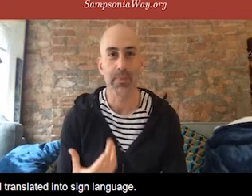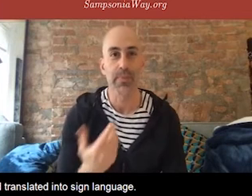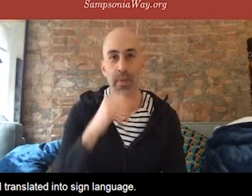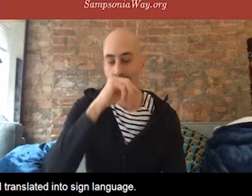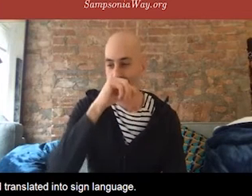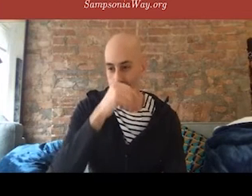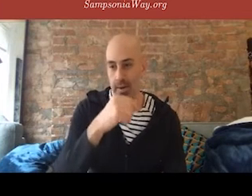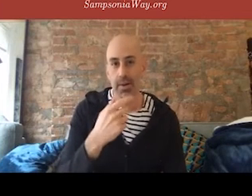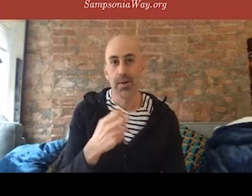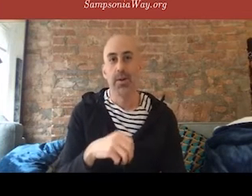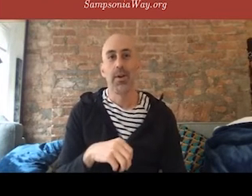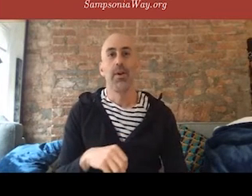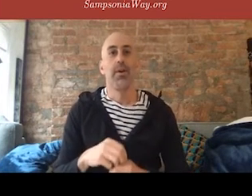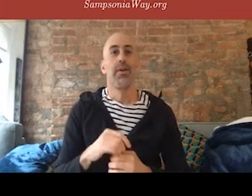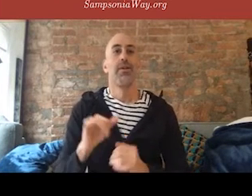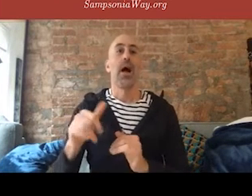translated it into sign language.